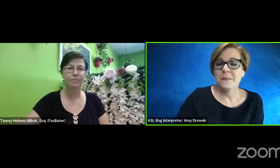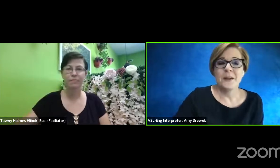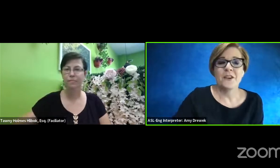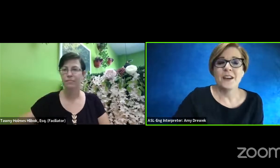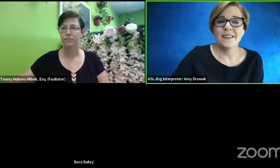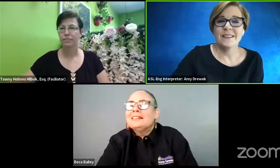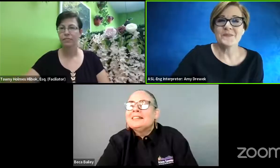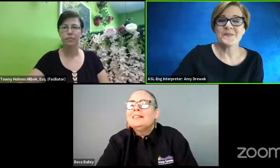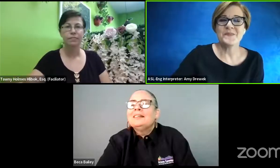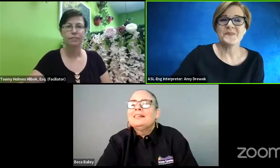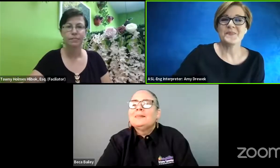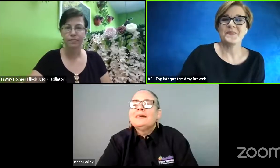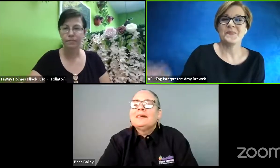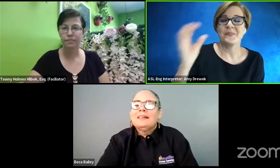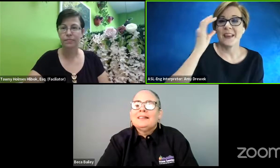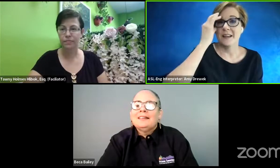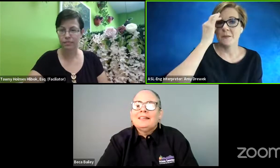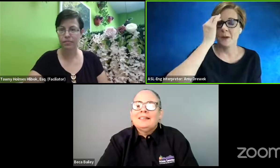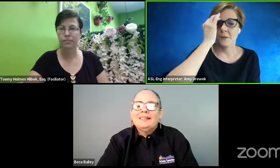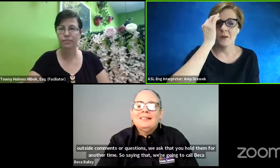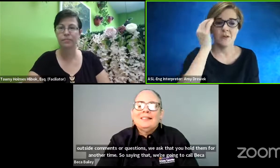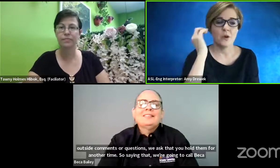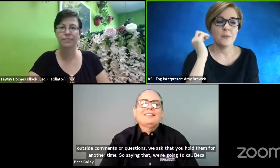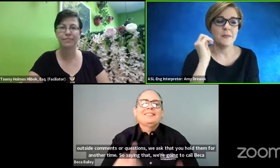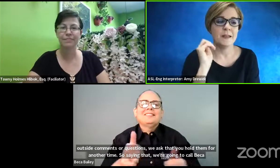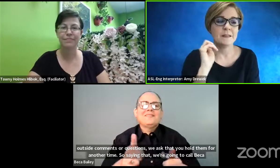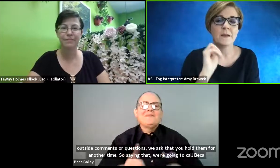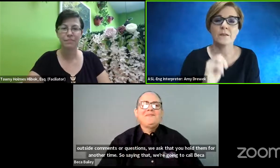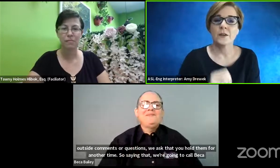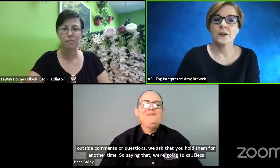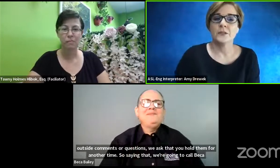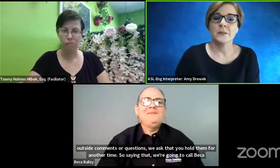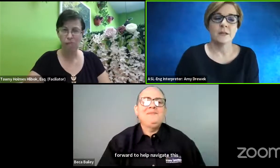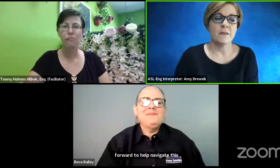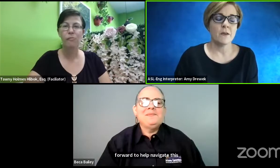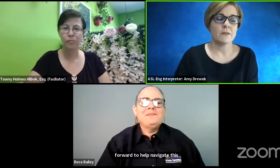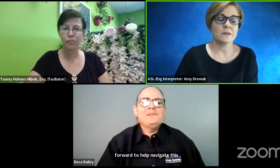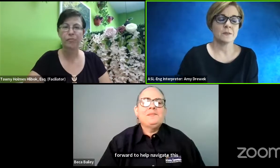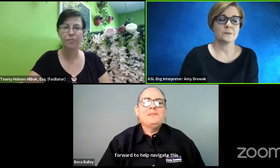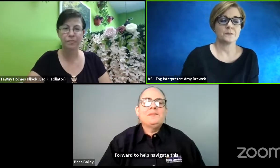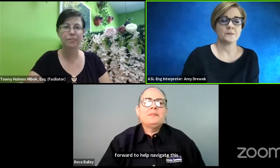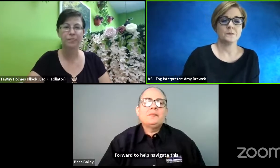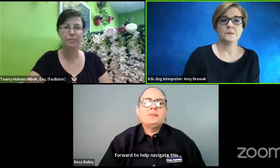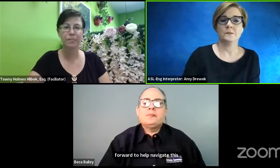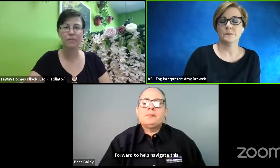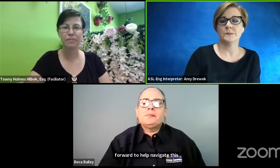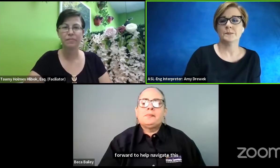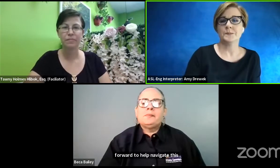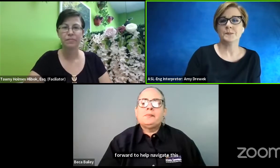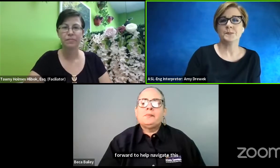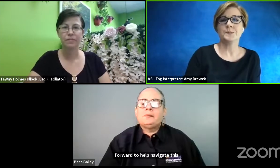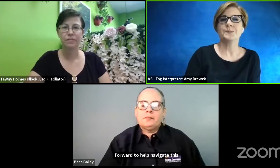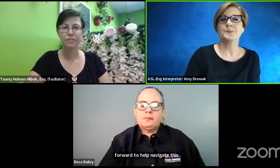open comment period. And we will open things up for you to be involved.